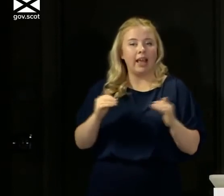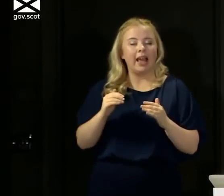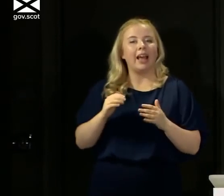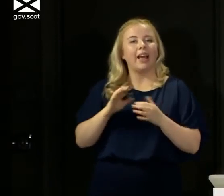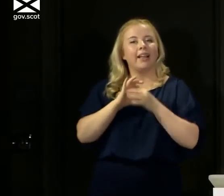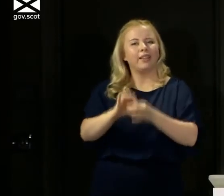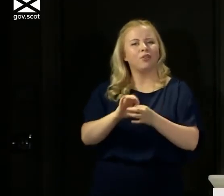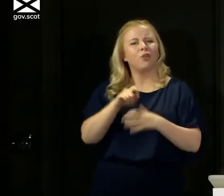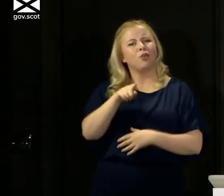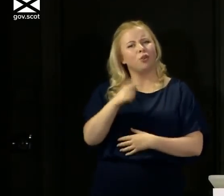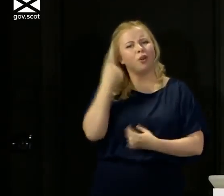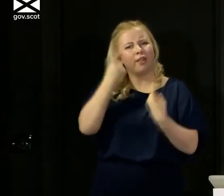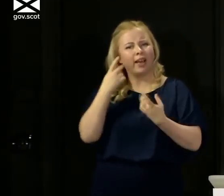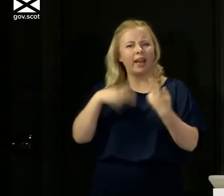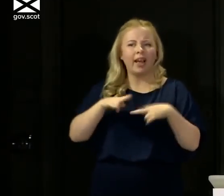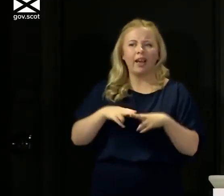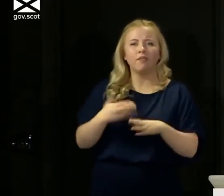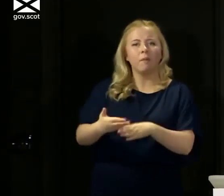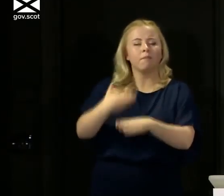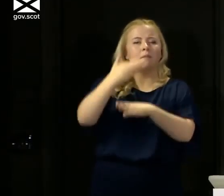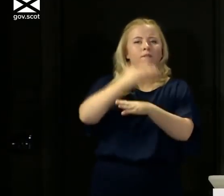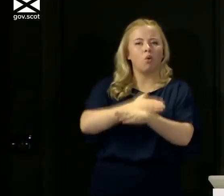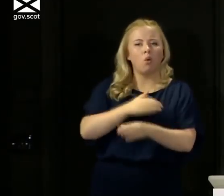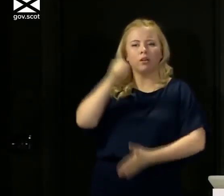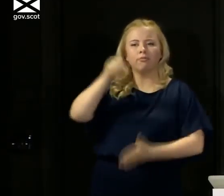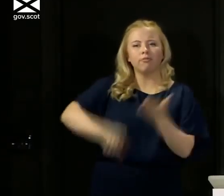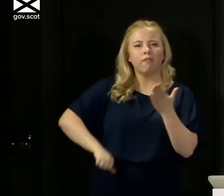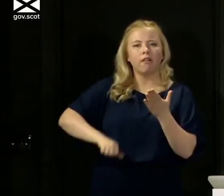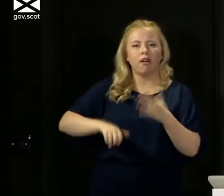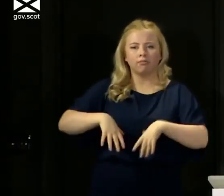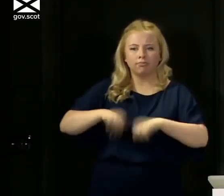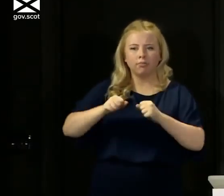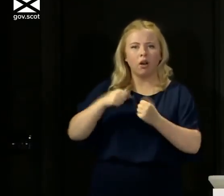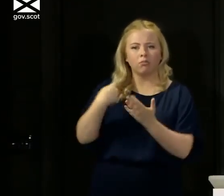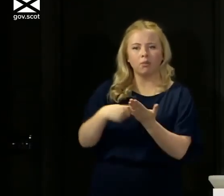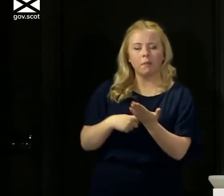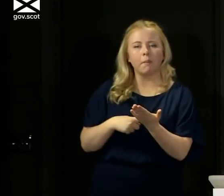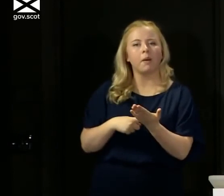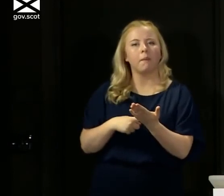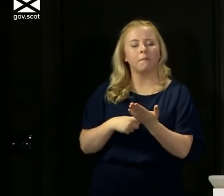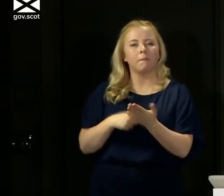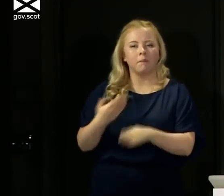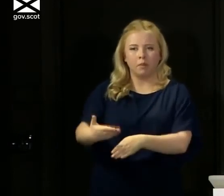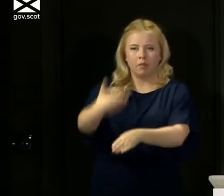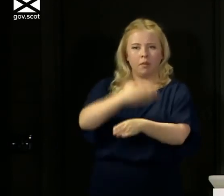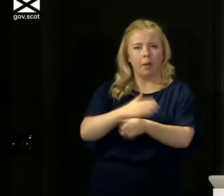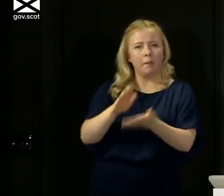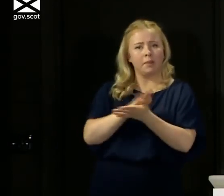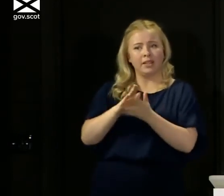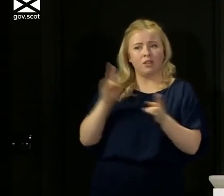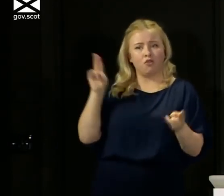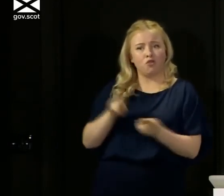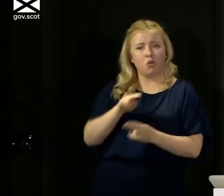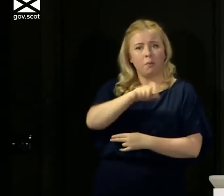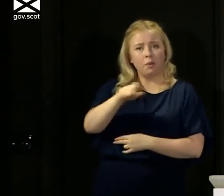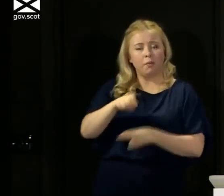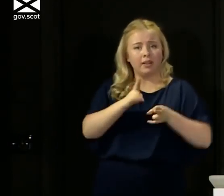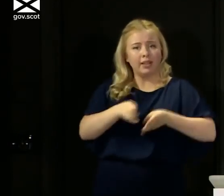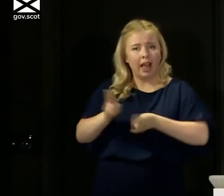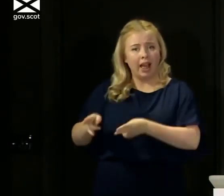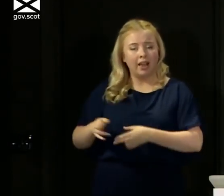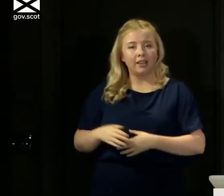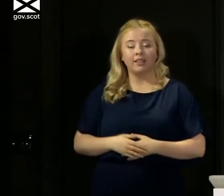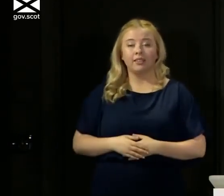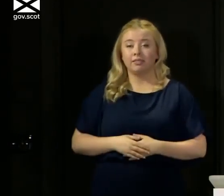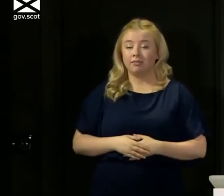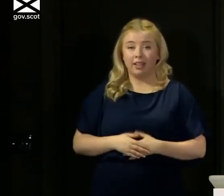of, do you think if you'd taken tougher action sooner at the outset of this epidemic, we might have had fewer people dying? Now, we took the